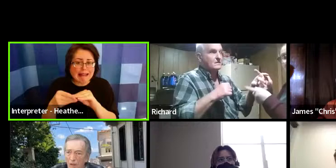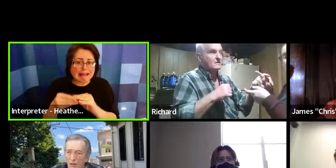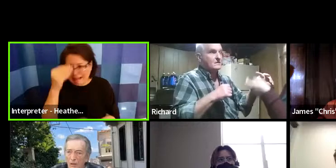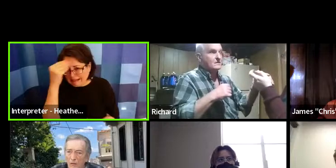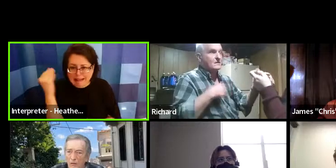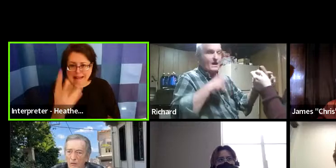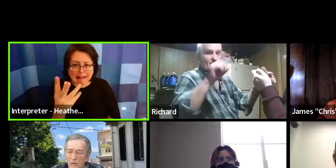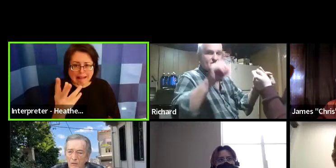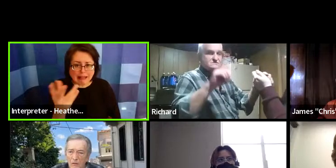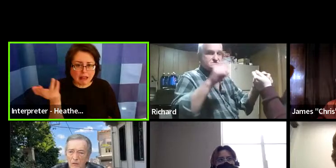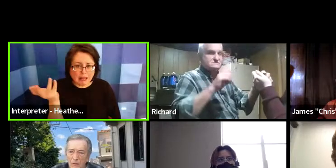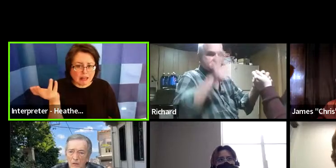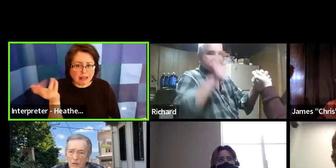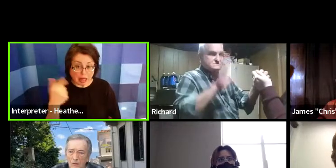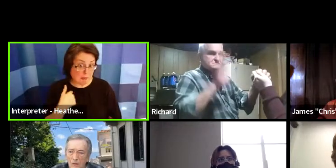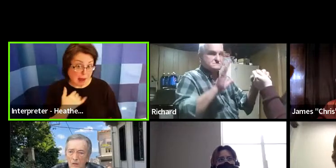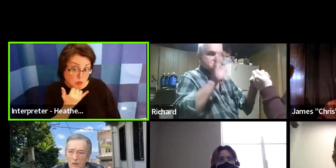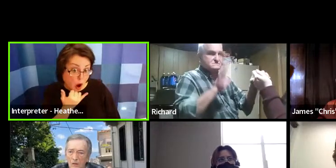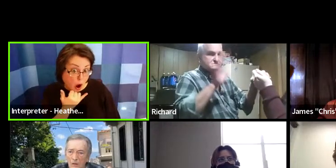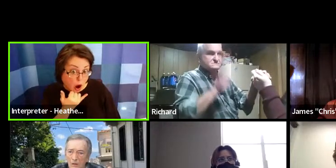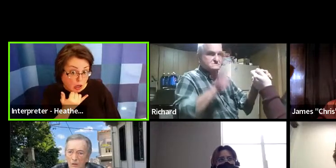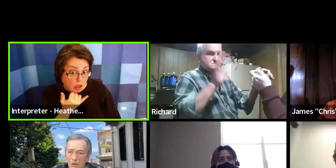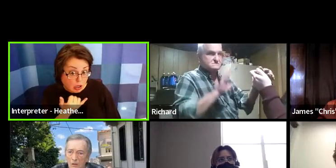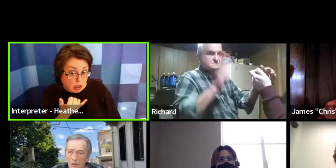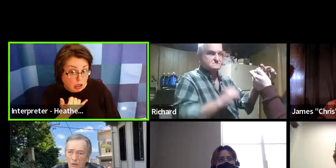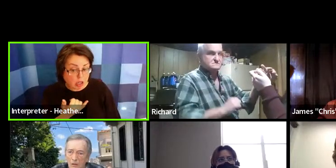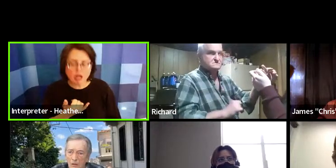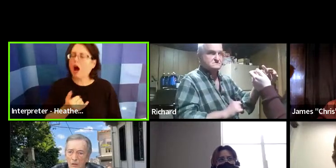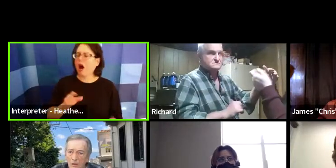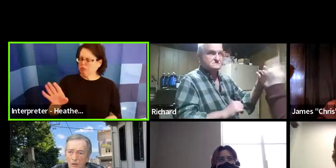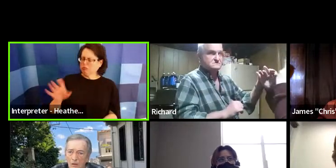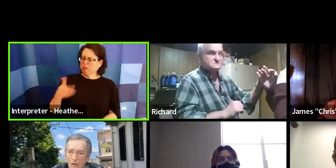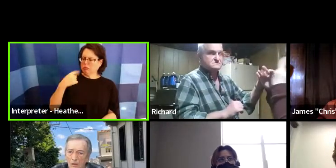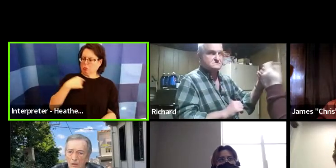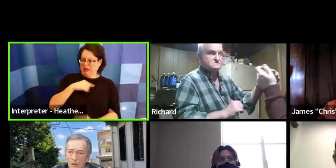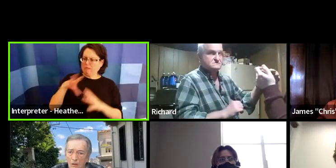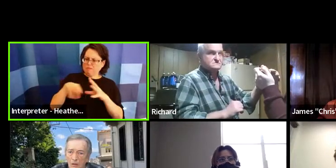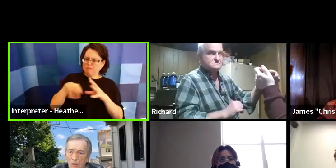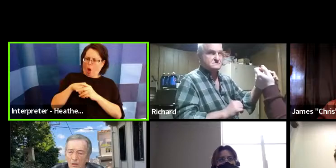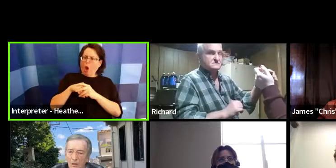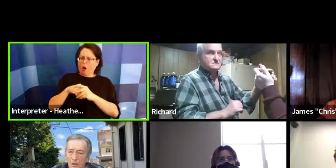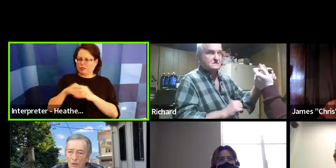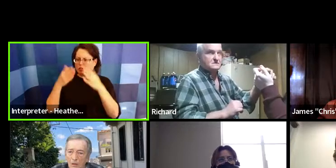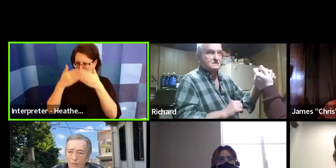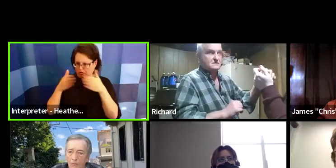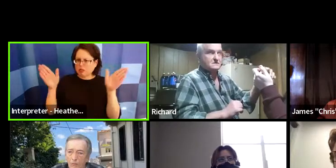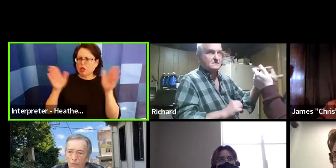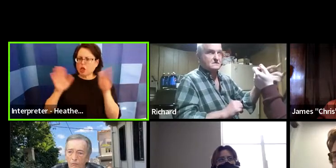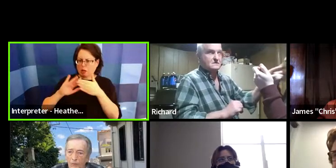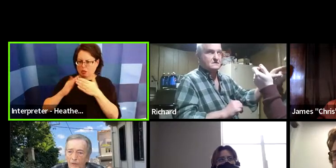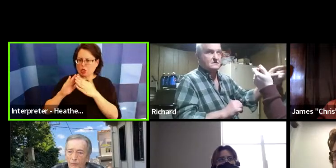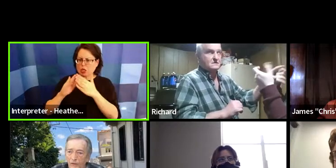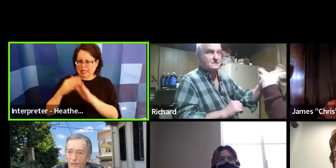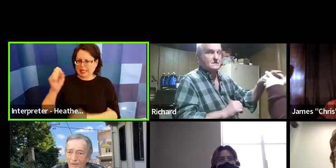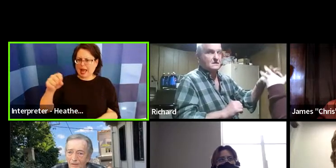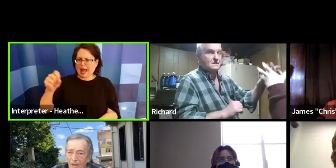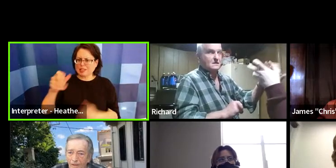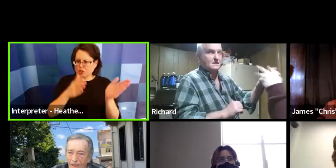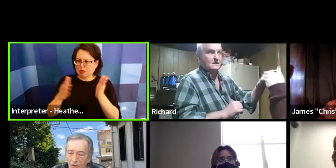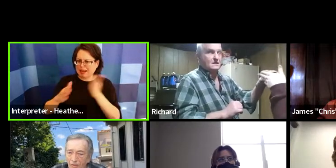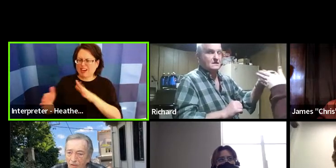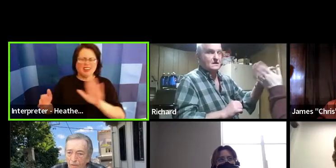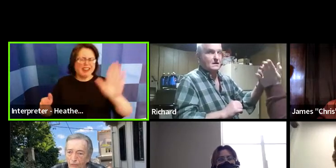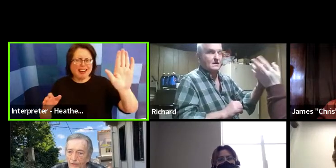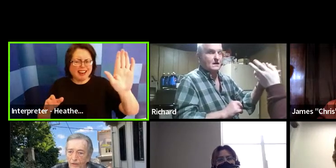So there has been a fair amount of public engagement, not only in preparation for the launch of this program, but